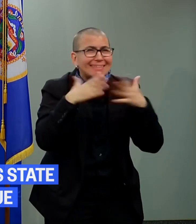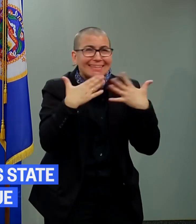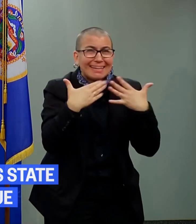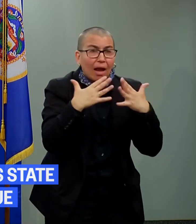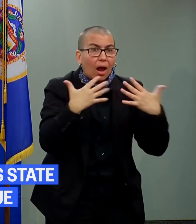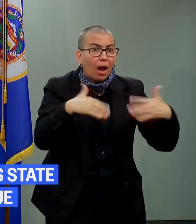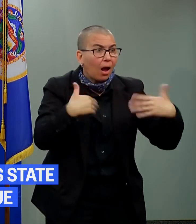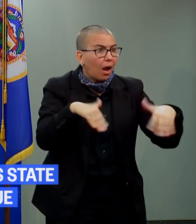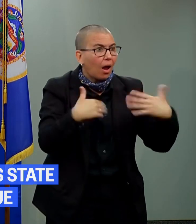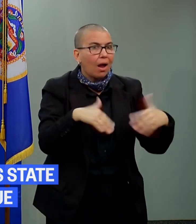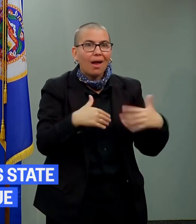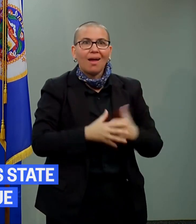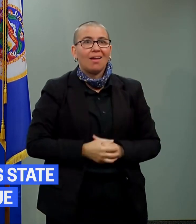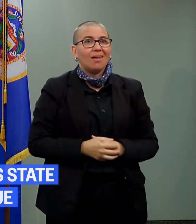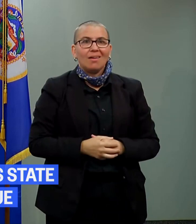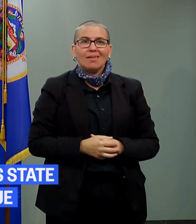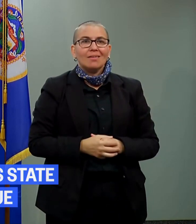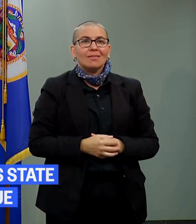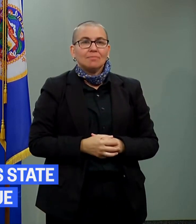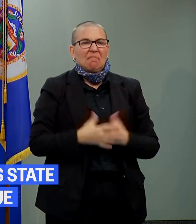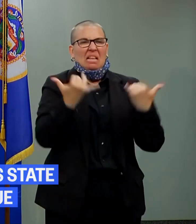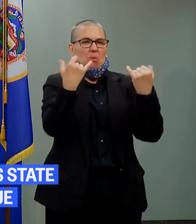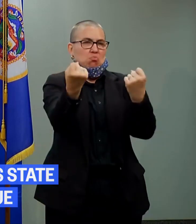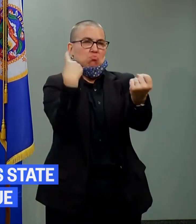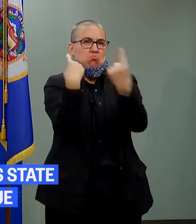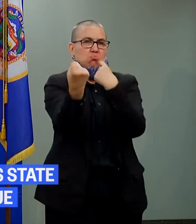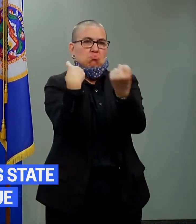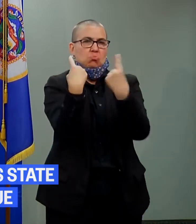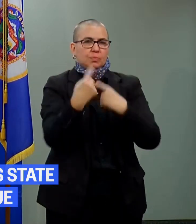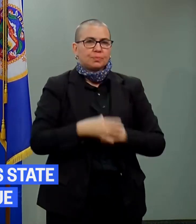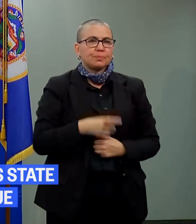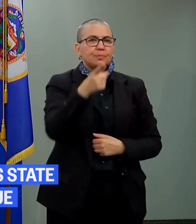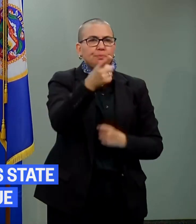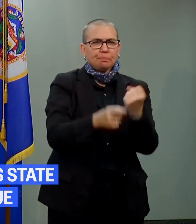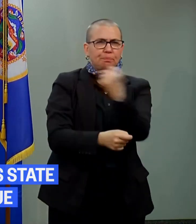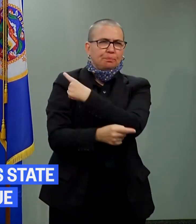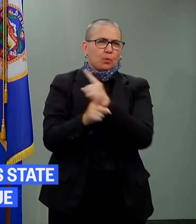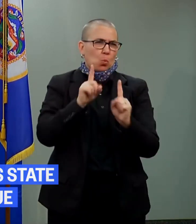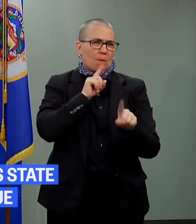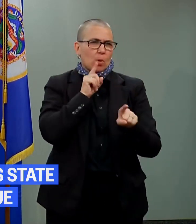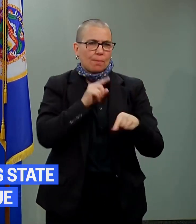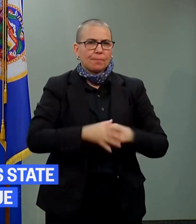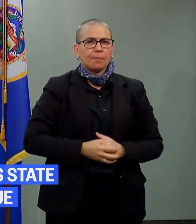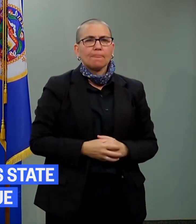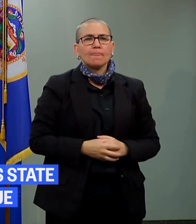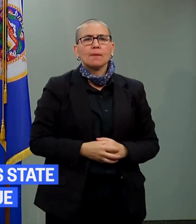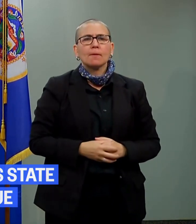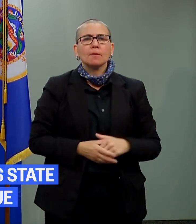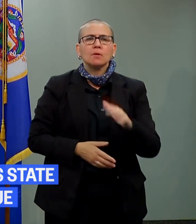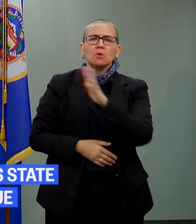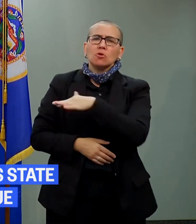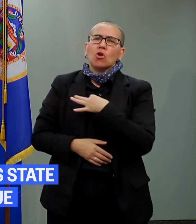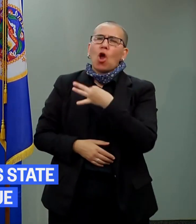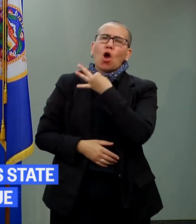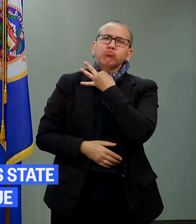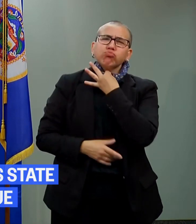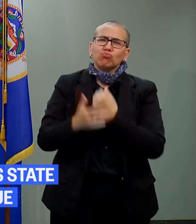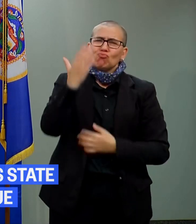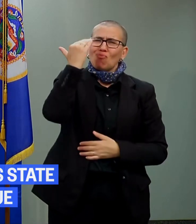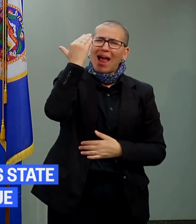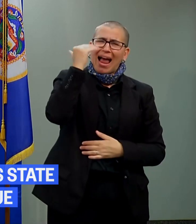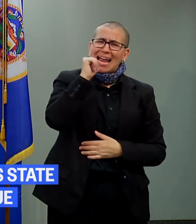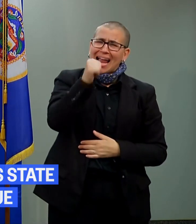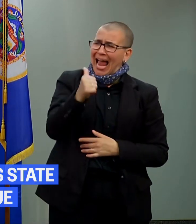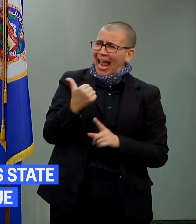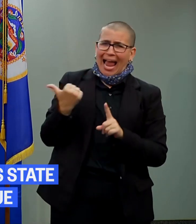With that, I would open it up for questions. Esme? Governor, if I can ask you, why didn't you have that same massive show